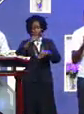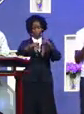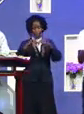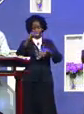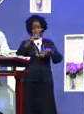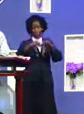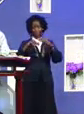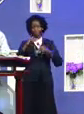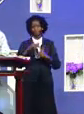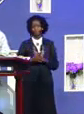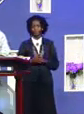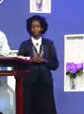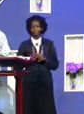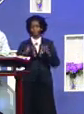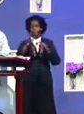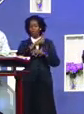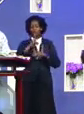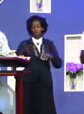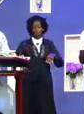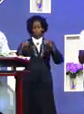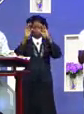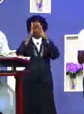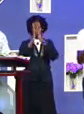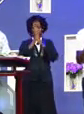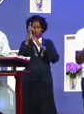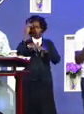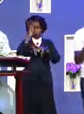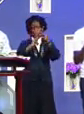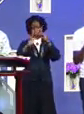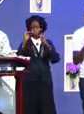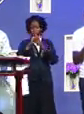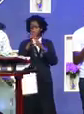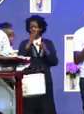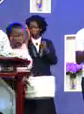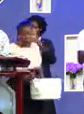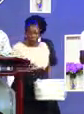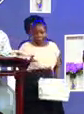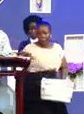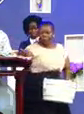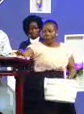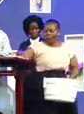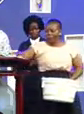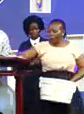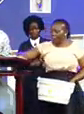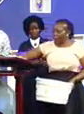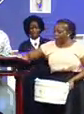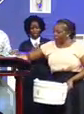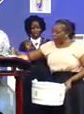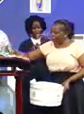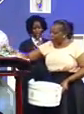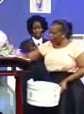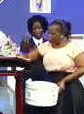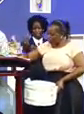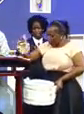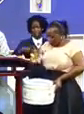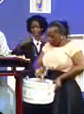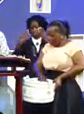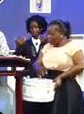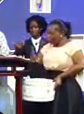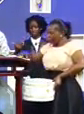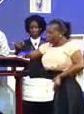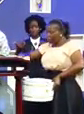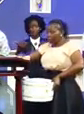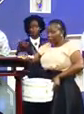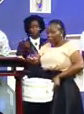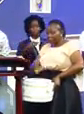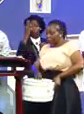people have given you. Father, people have pledged in their hearts. Those are going into the pocket